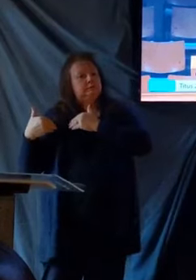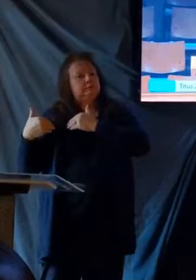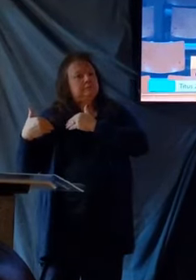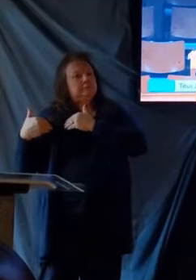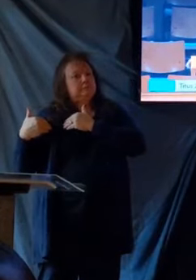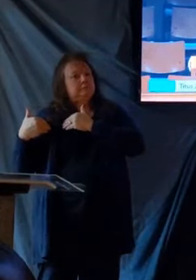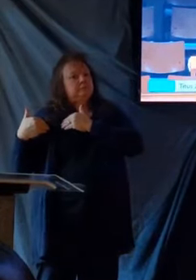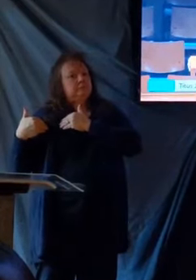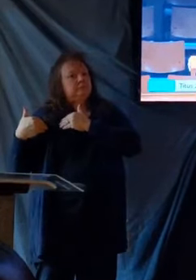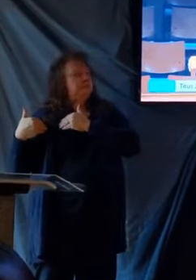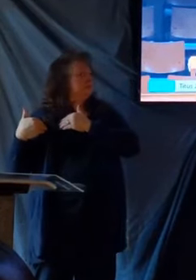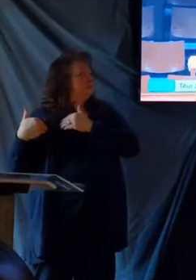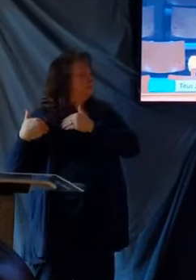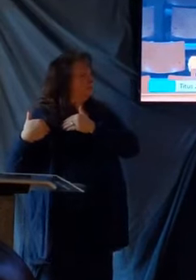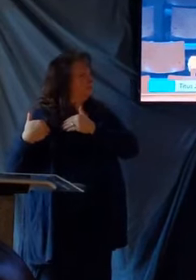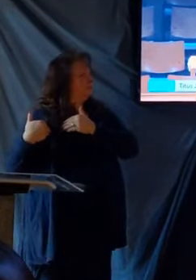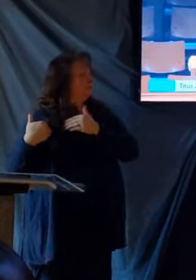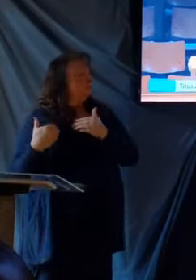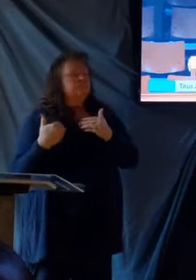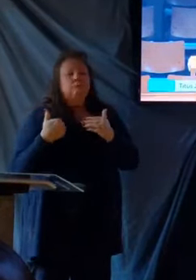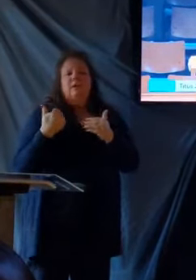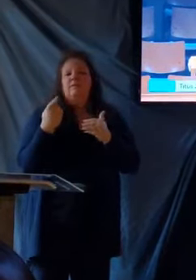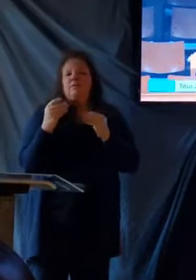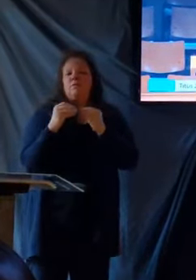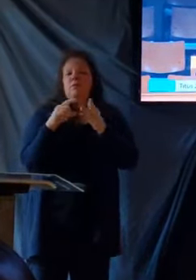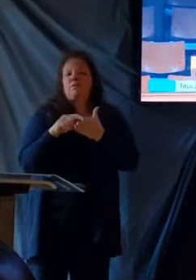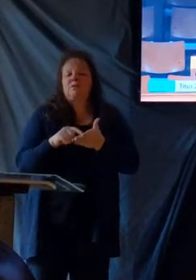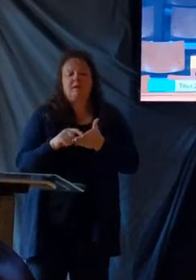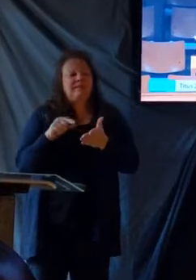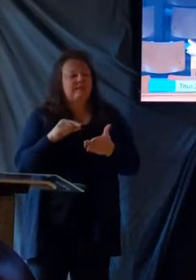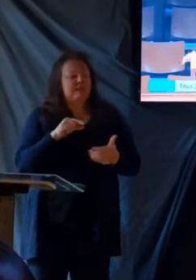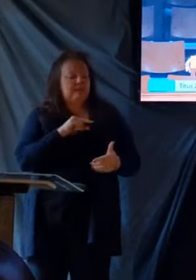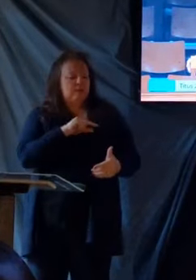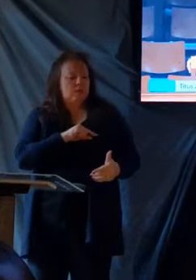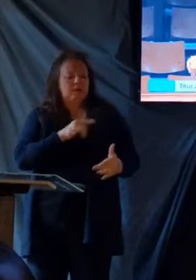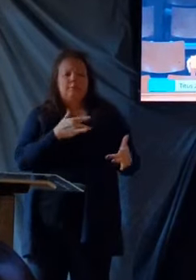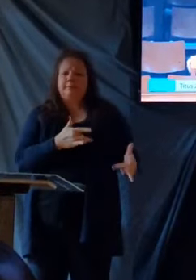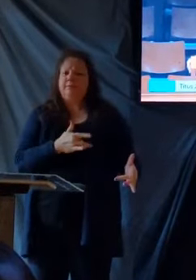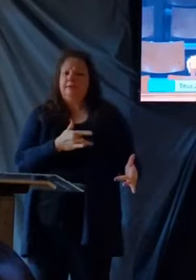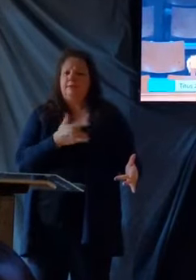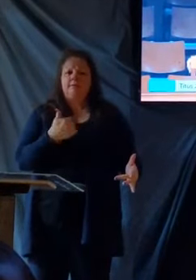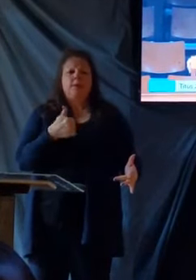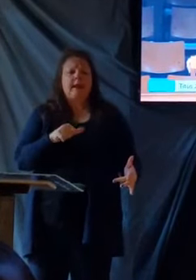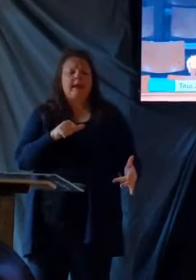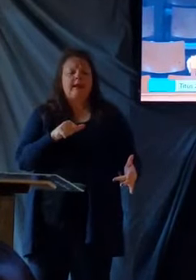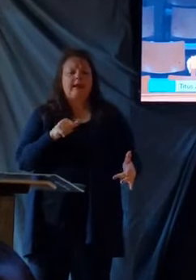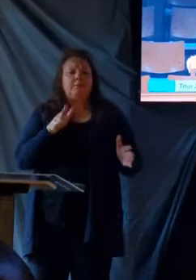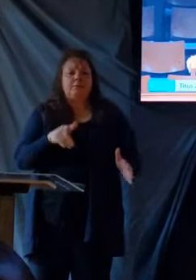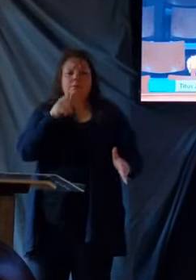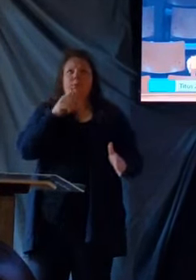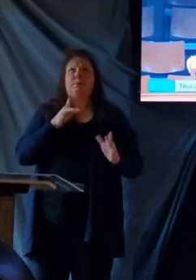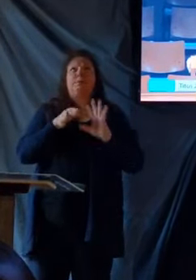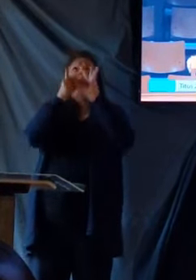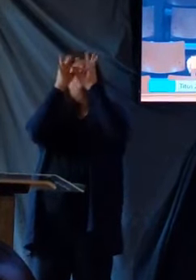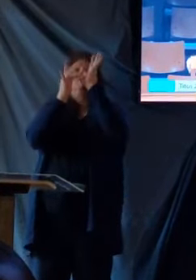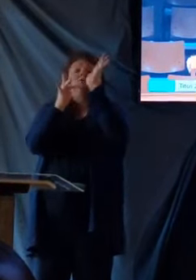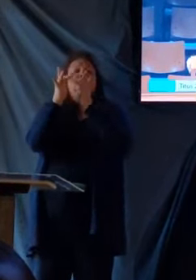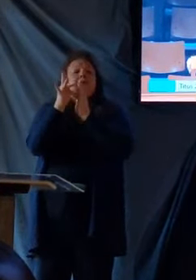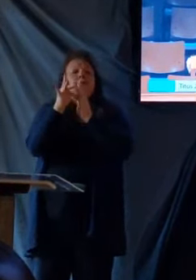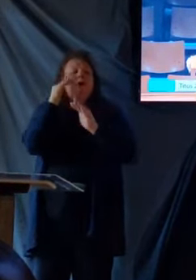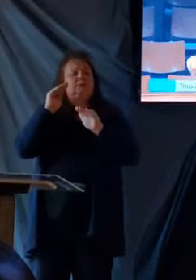work through this and we're going to want to look at a couple of other passages. Again, these are qualities and characteristics of any godly person. It's just